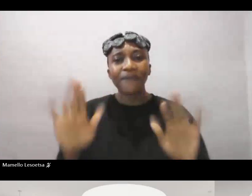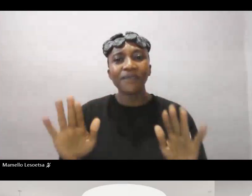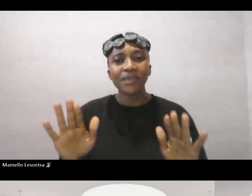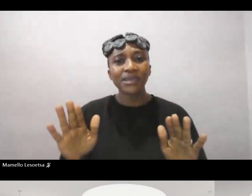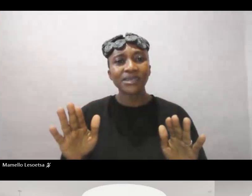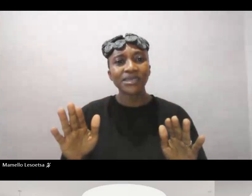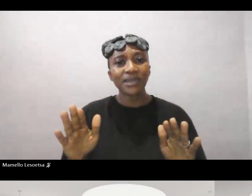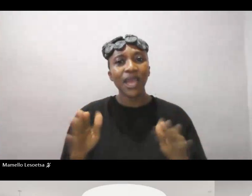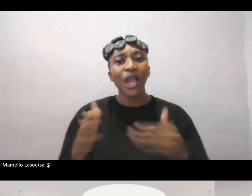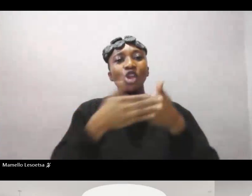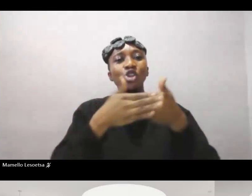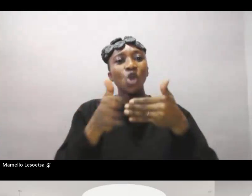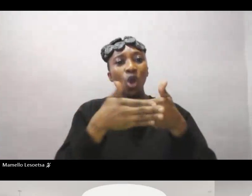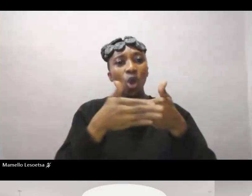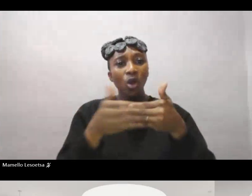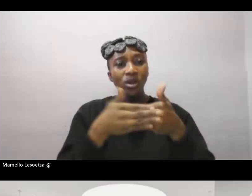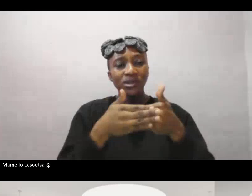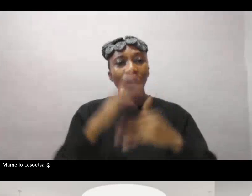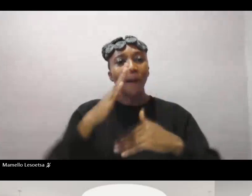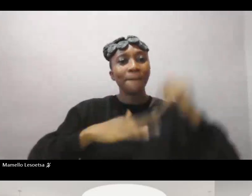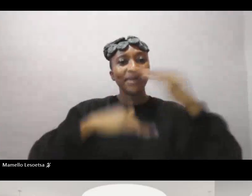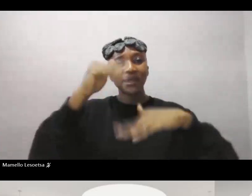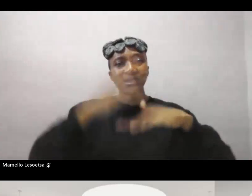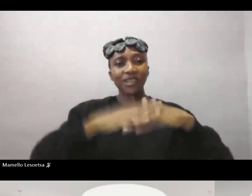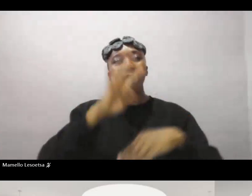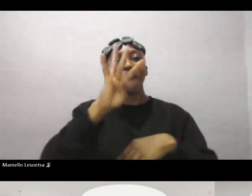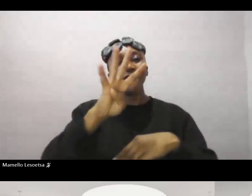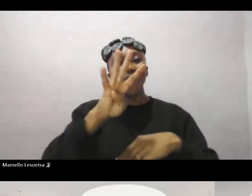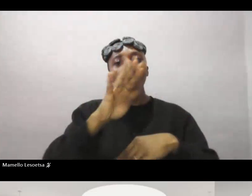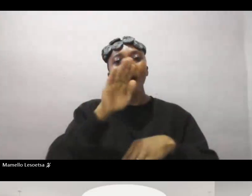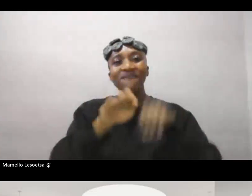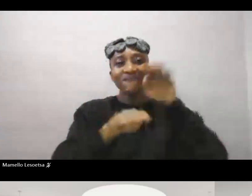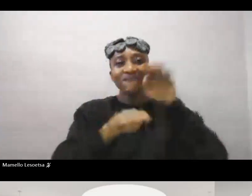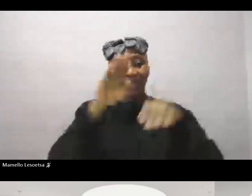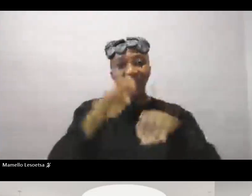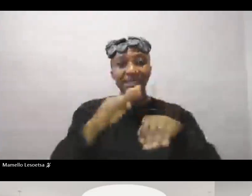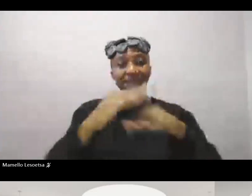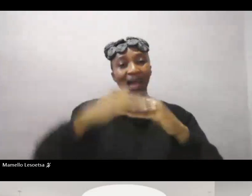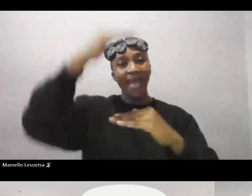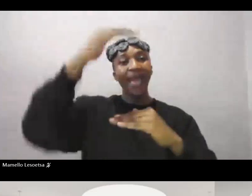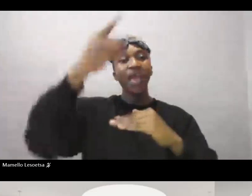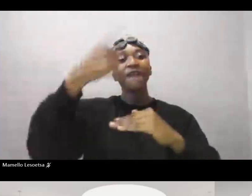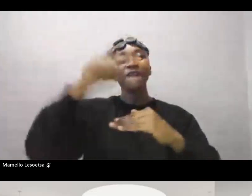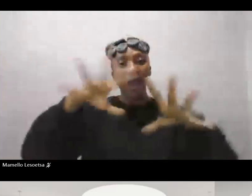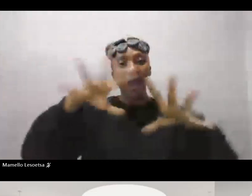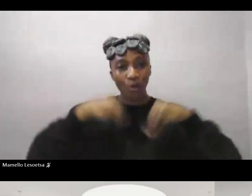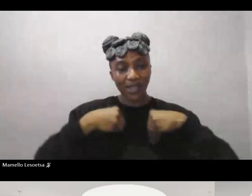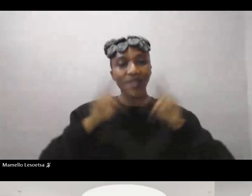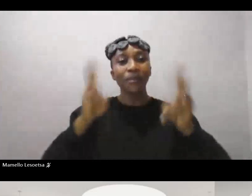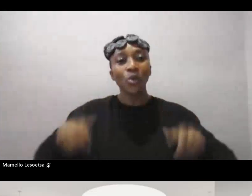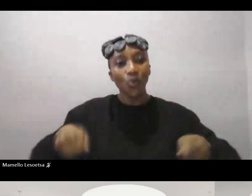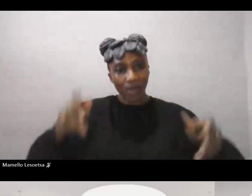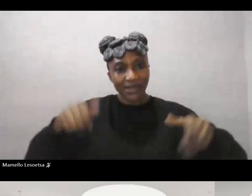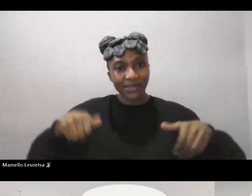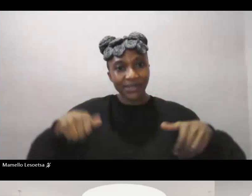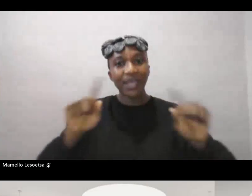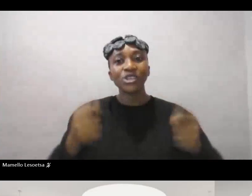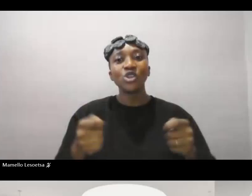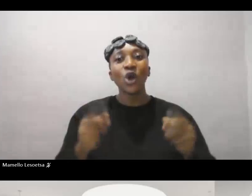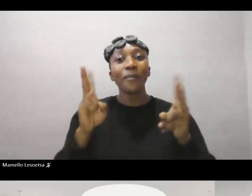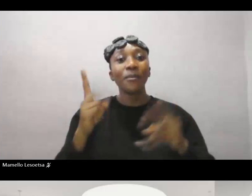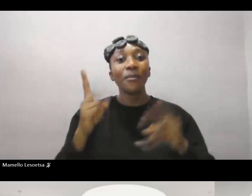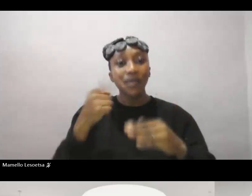4 feet high, 3 to 4 feet high, because it accommodated people on wheelchairs. Okay, so able-bodied people, when they come, they bang their